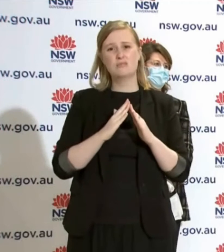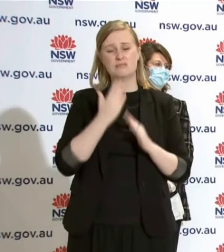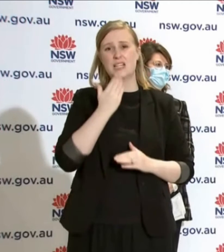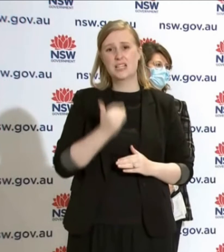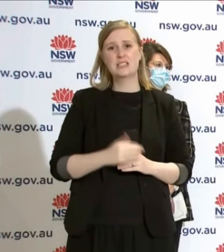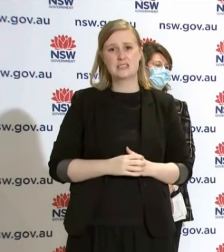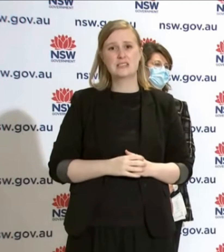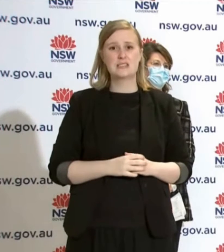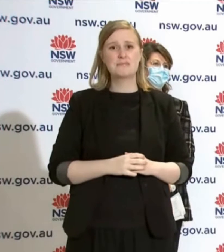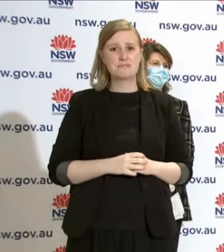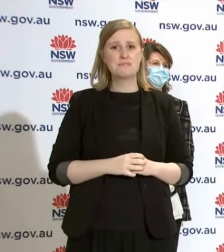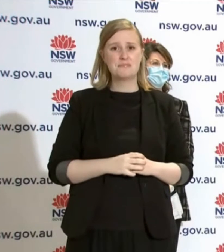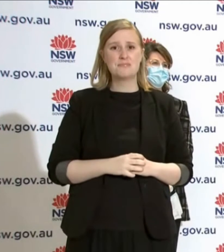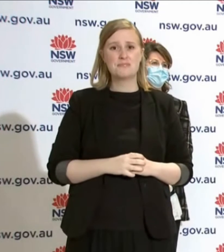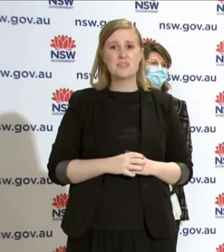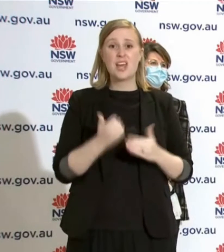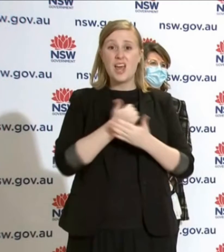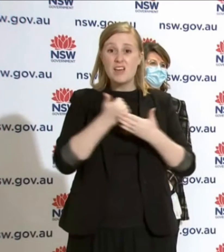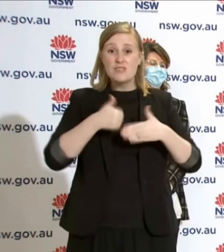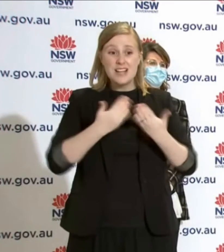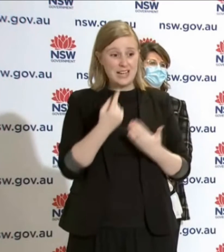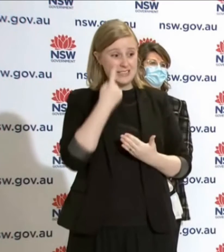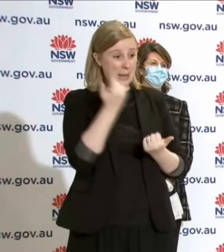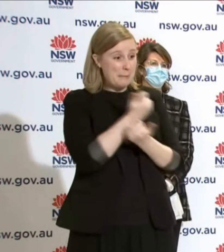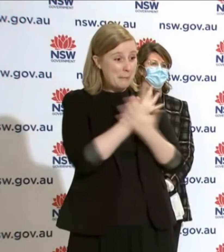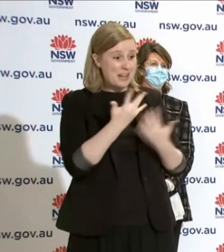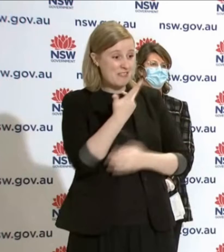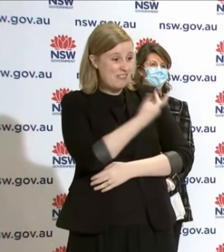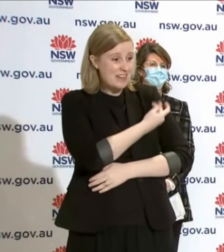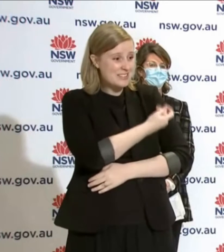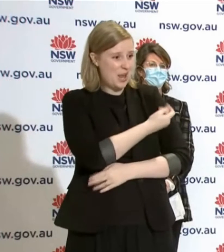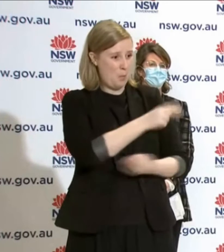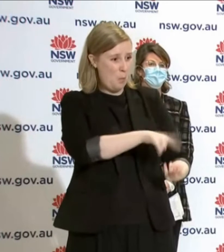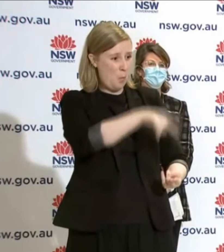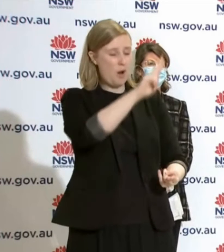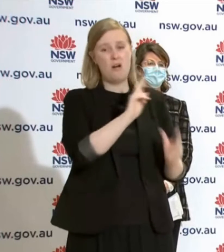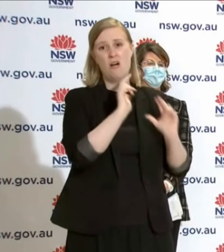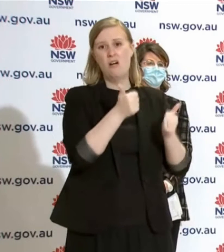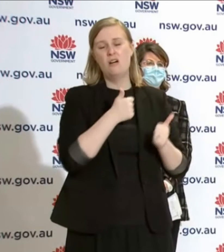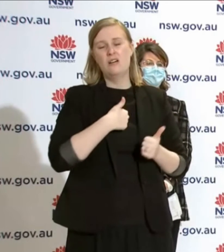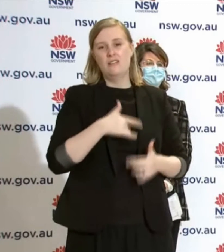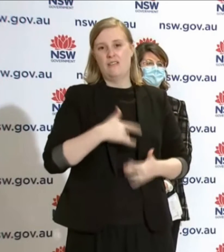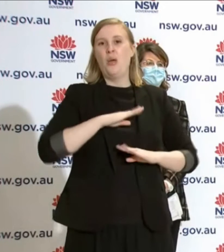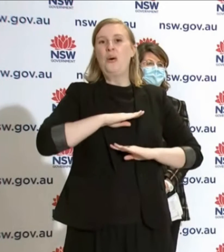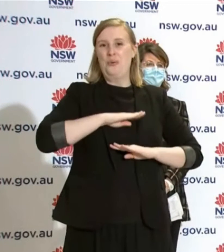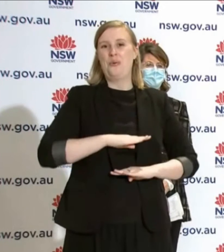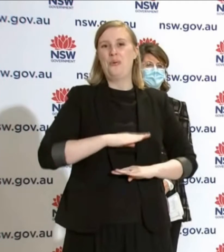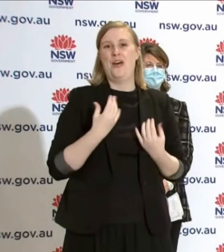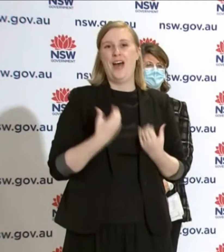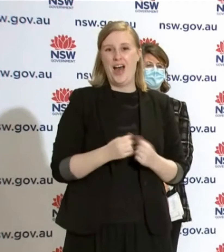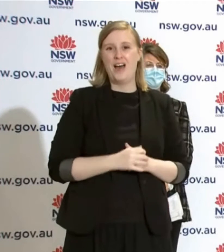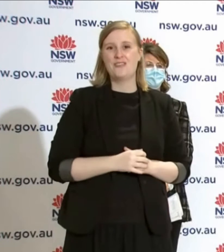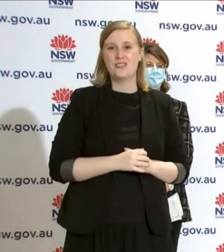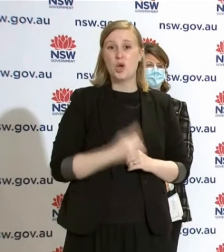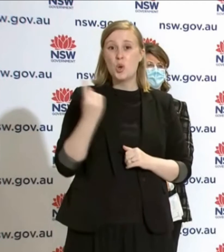pleasing every day to see those vaccine numbers go up. And what is more pleasing is to see those second doses